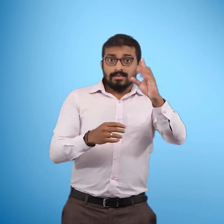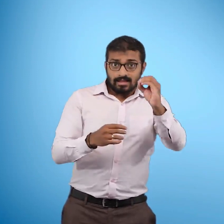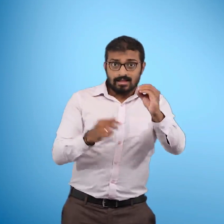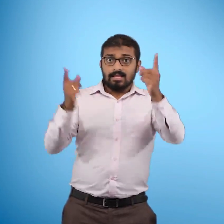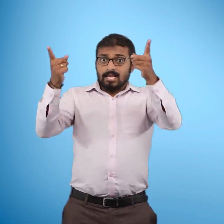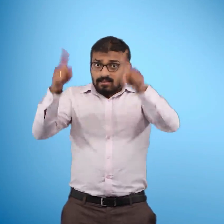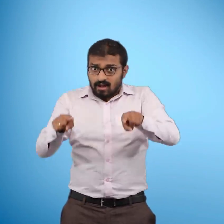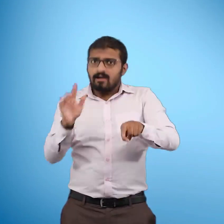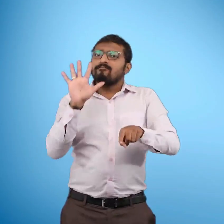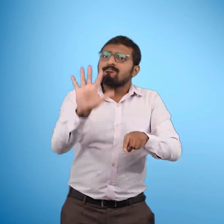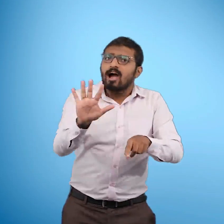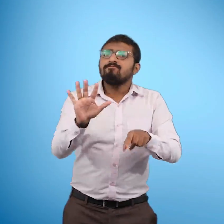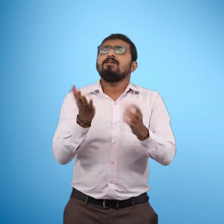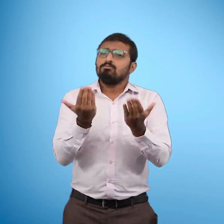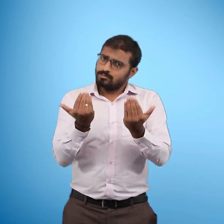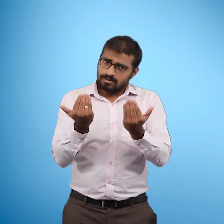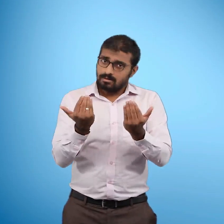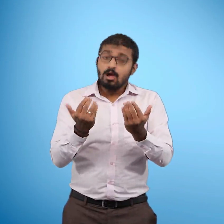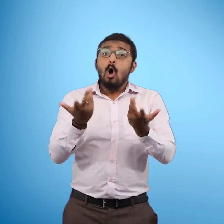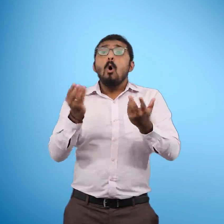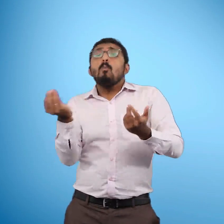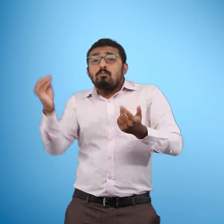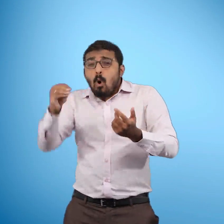Then there is a blank space for your answer.